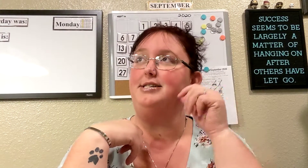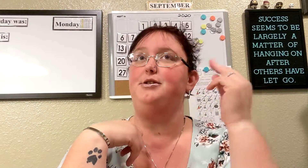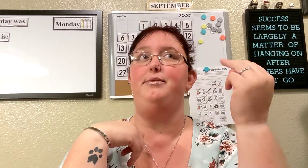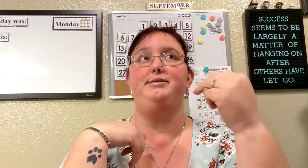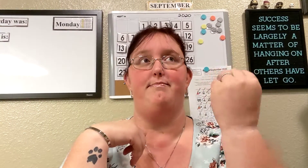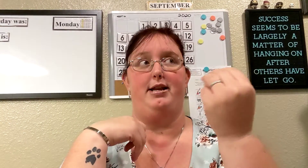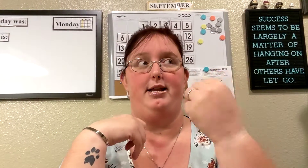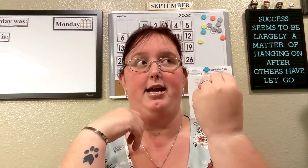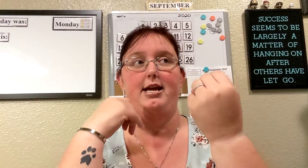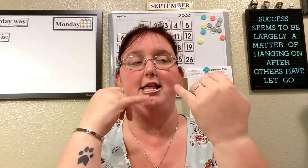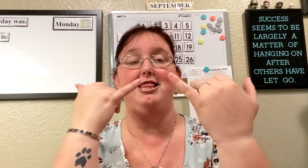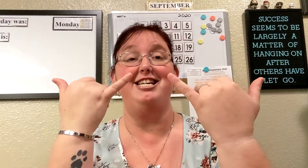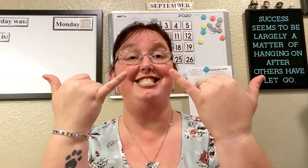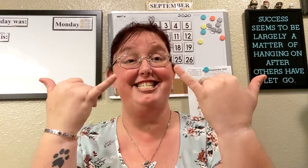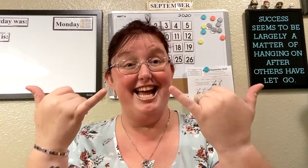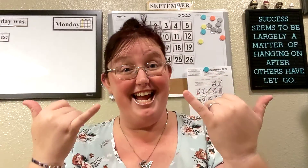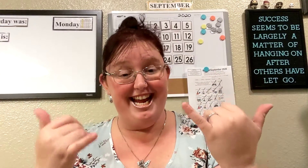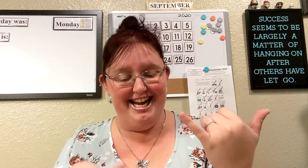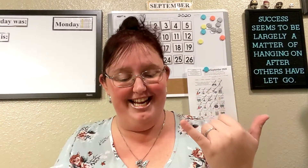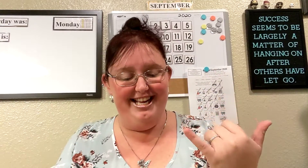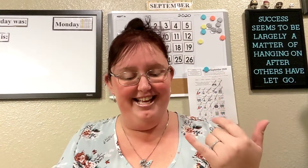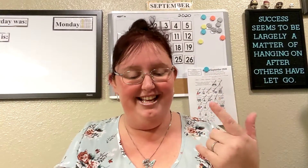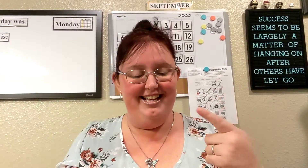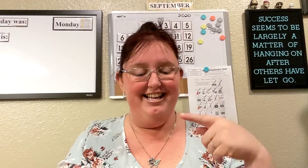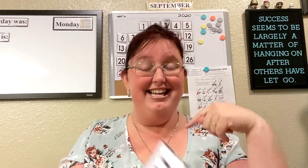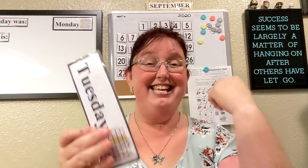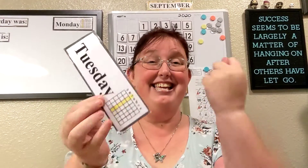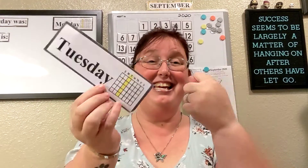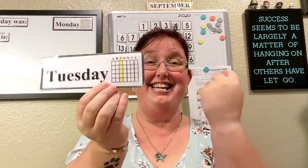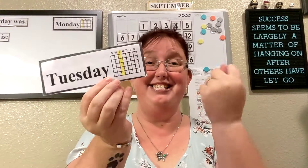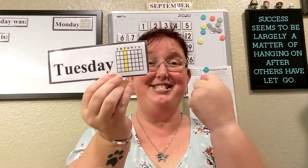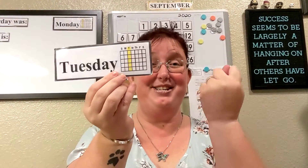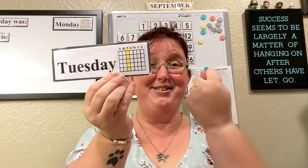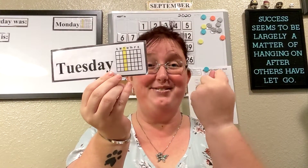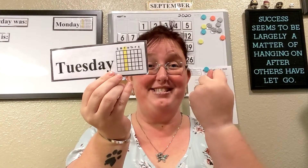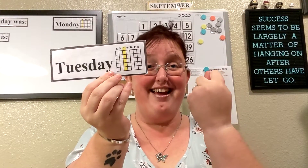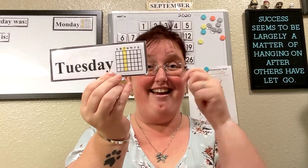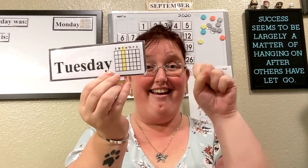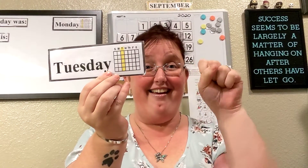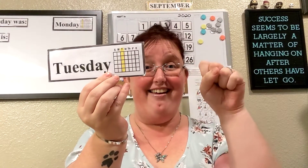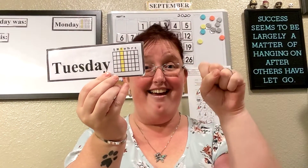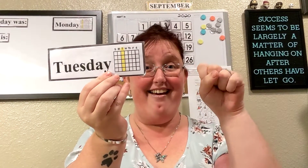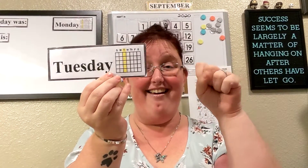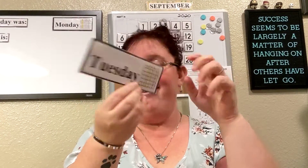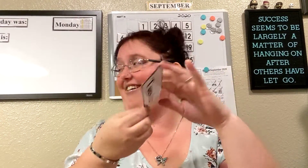Yesterday was Monday, then today is Tuesday. Yeah.